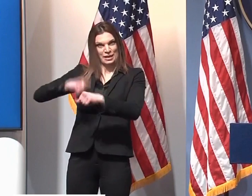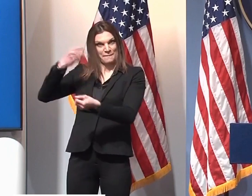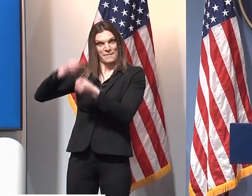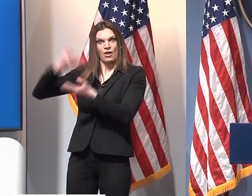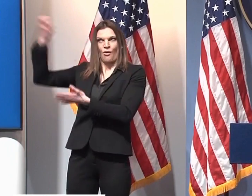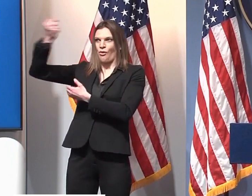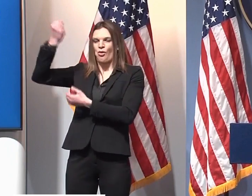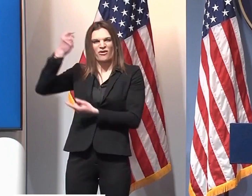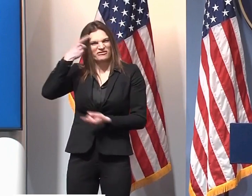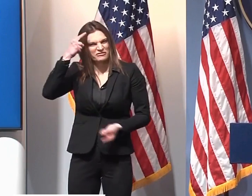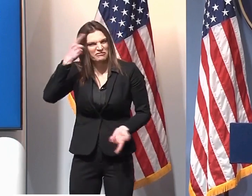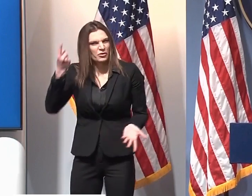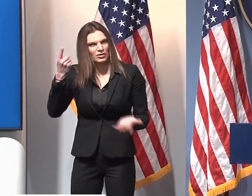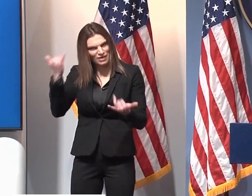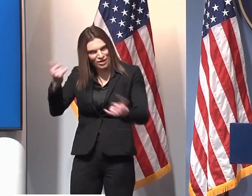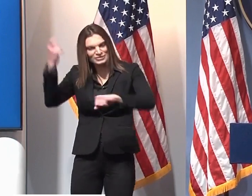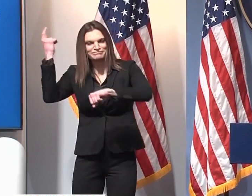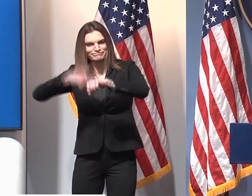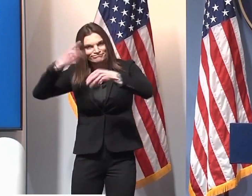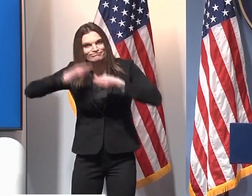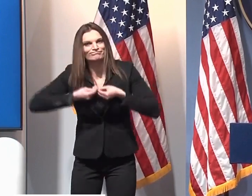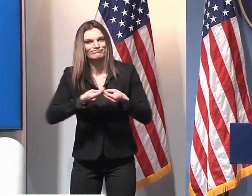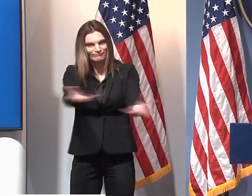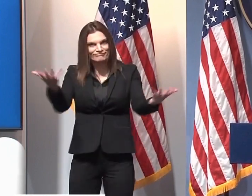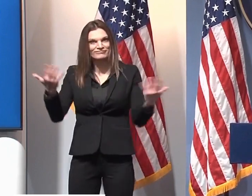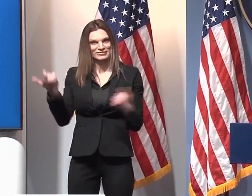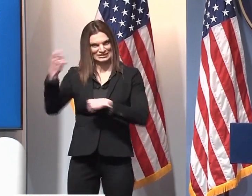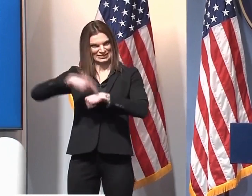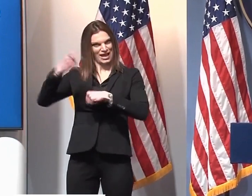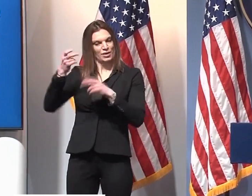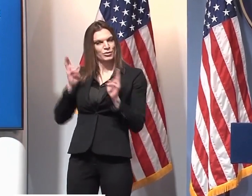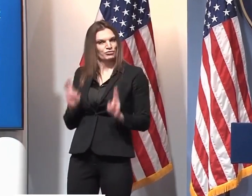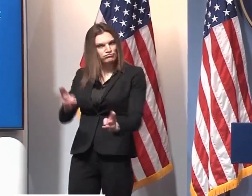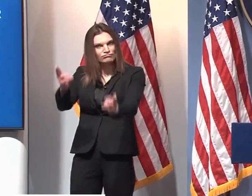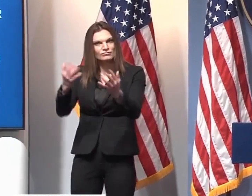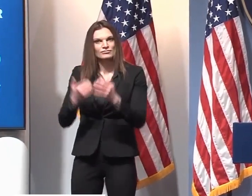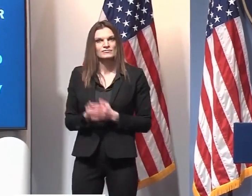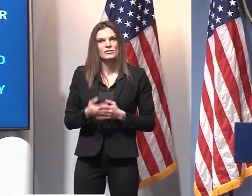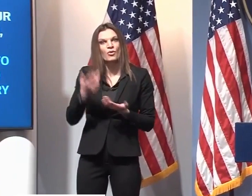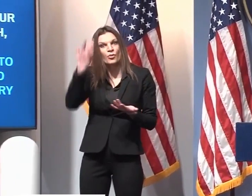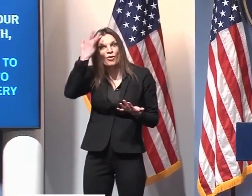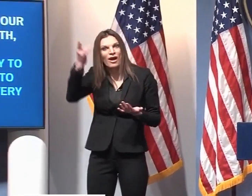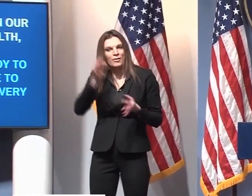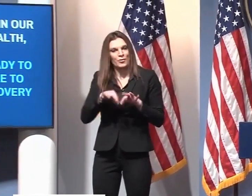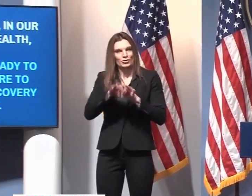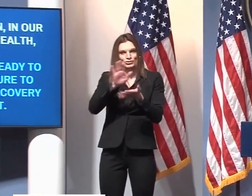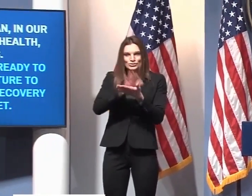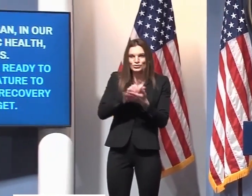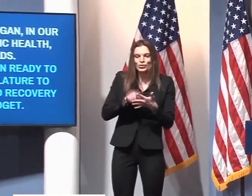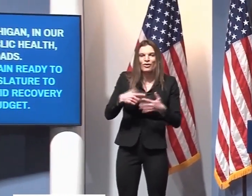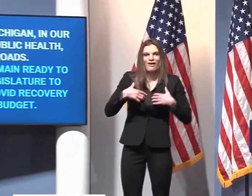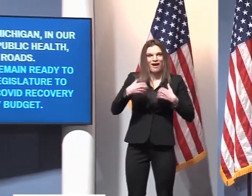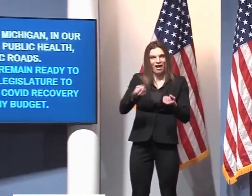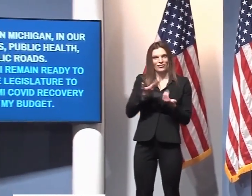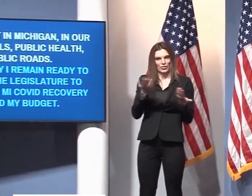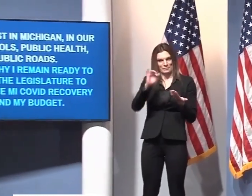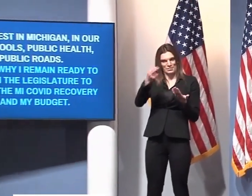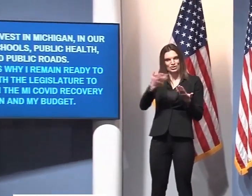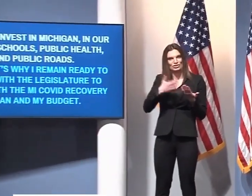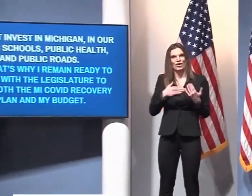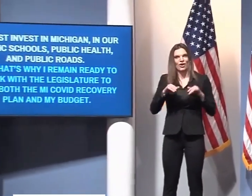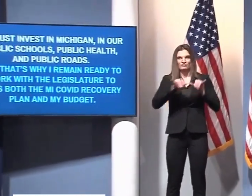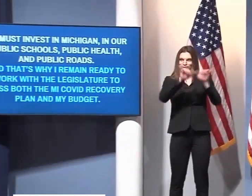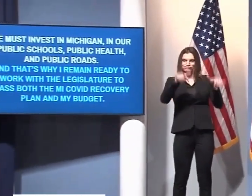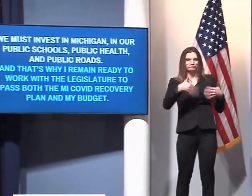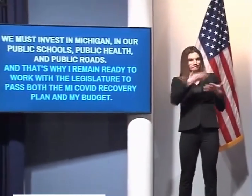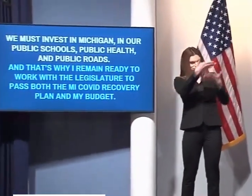in us, in our state, in our schools and health, and in our infrastructure. So I'm once